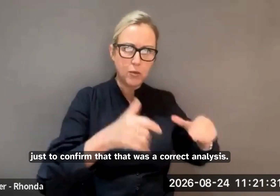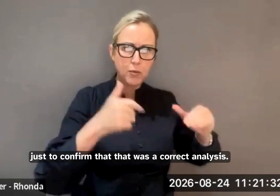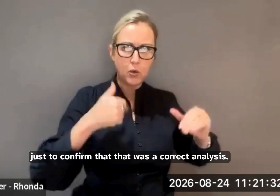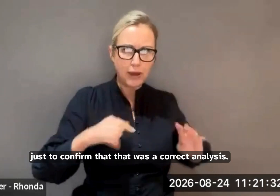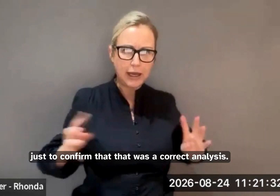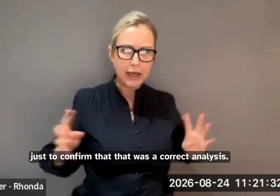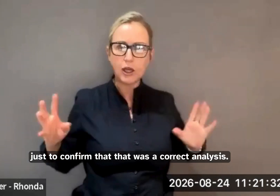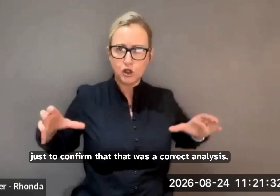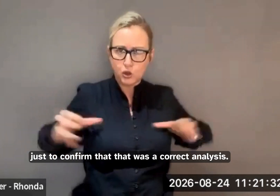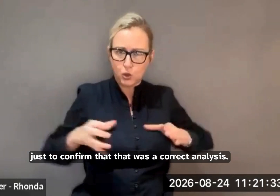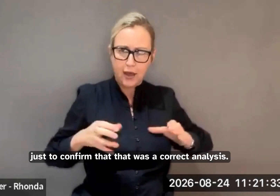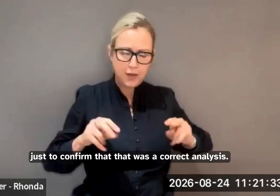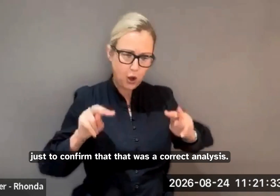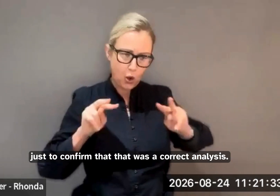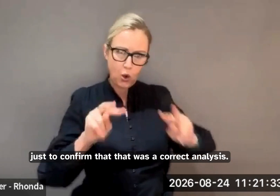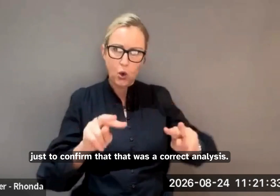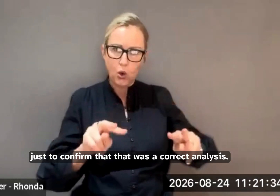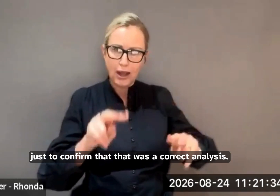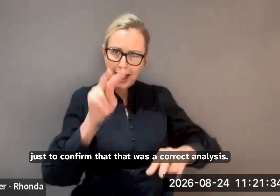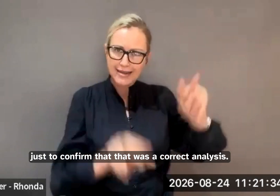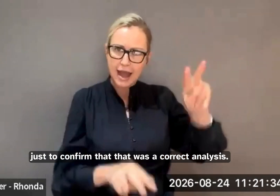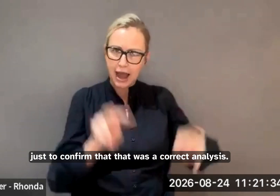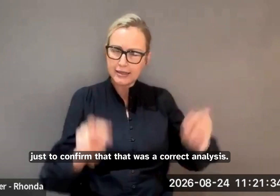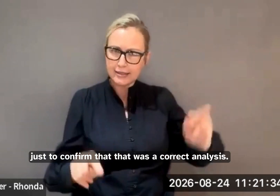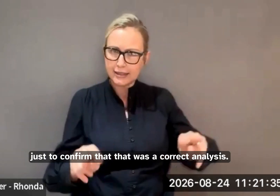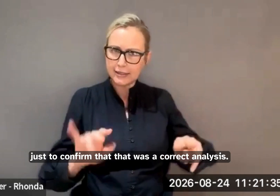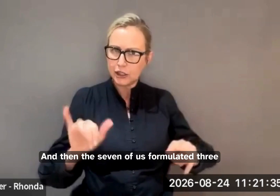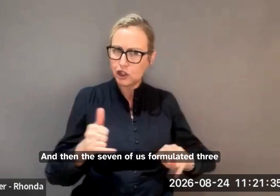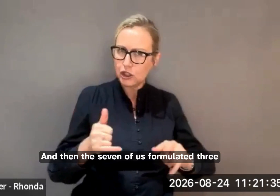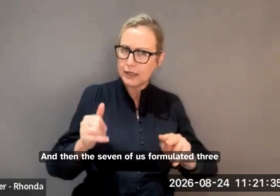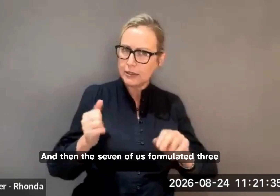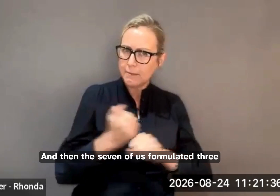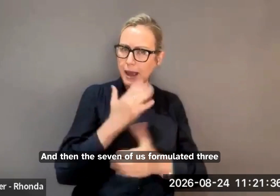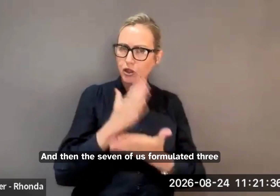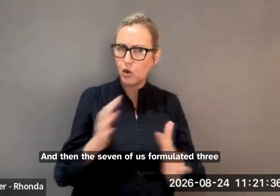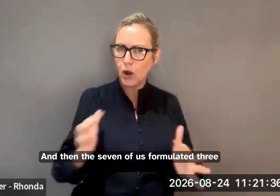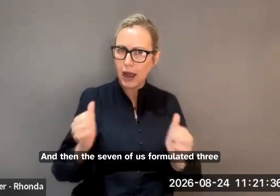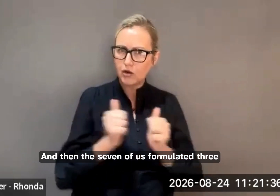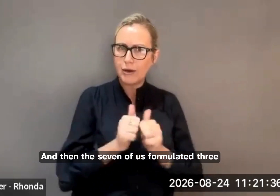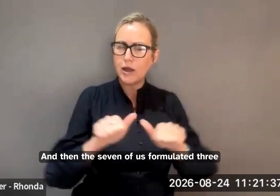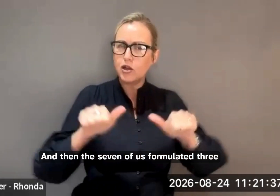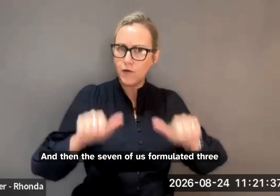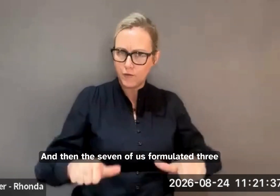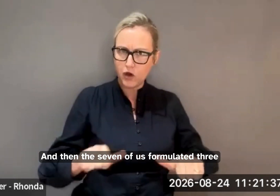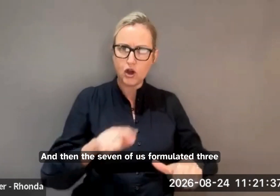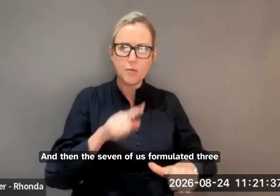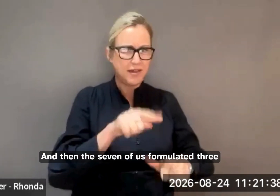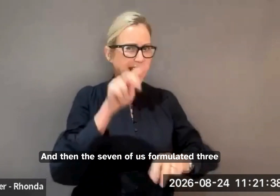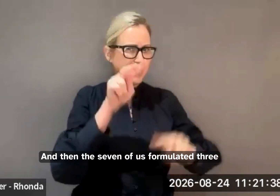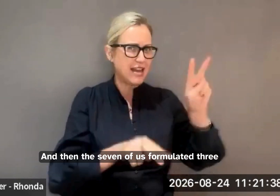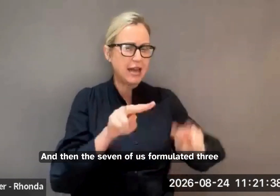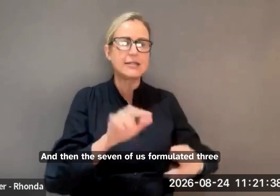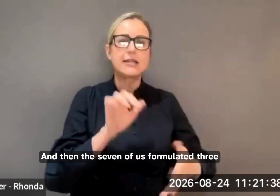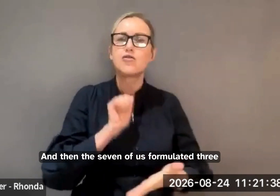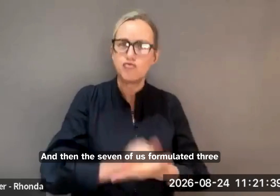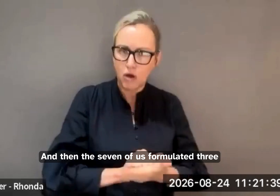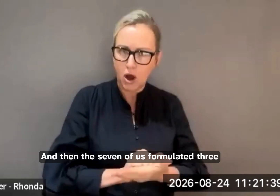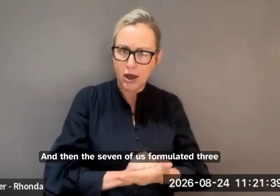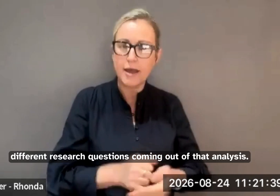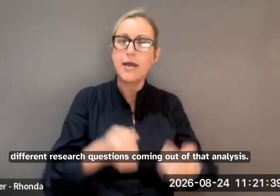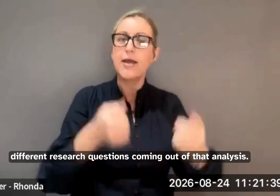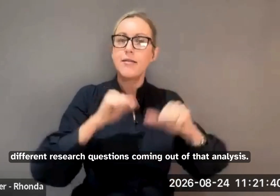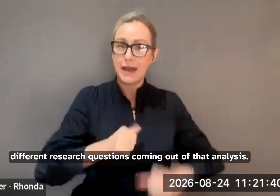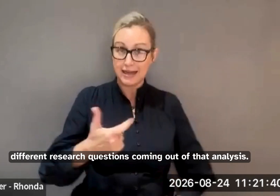together just to confirm that that was a correct analysis. And then the 7 of us